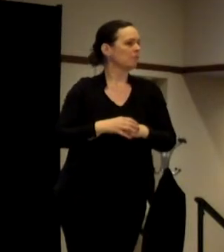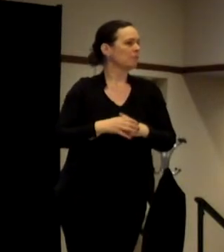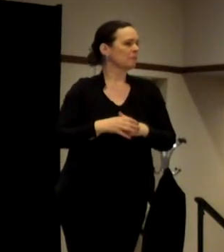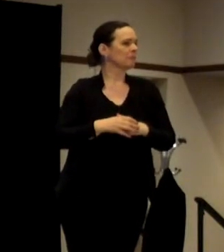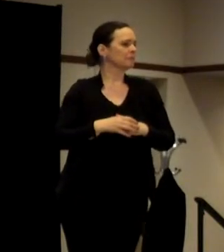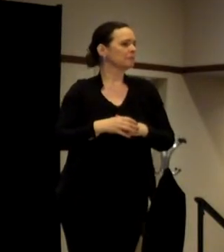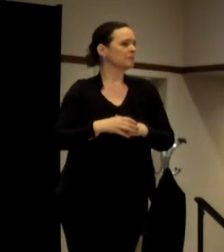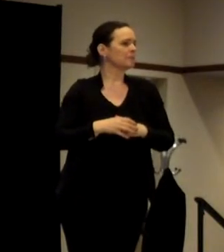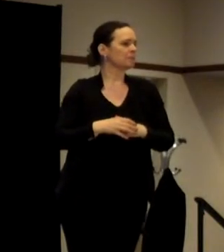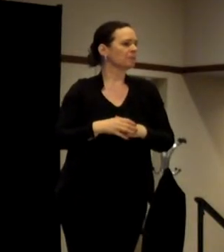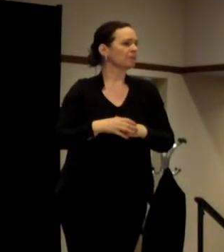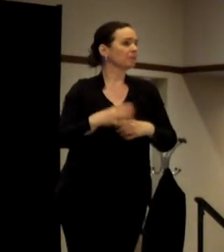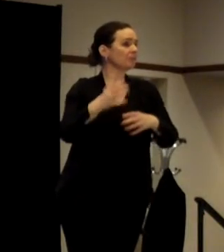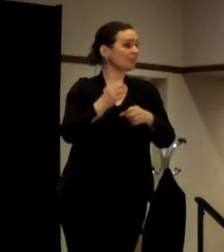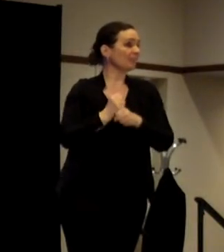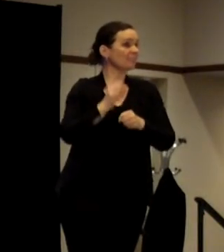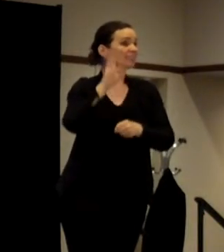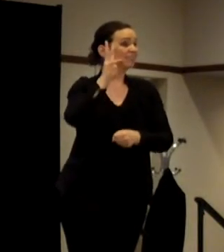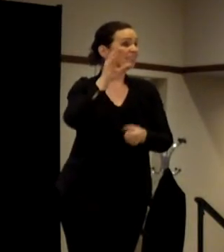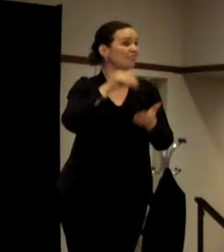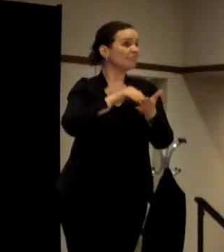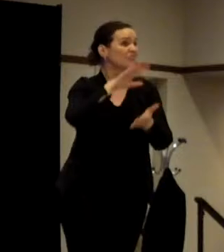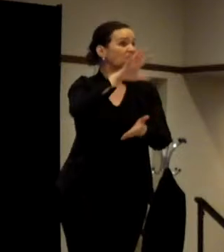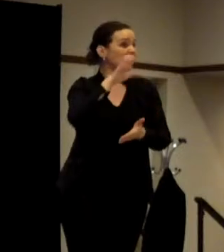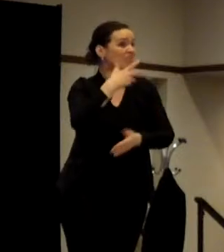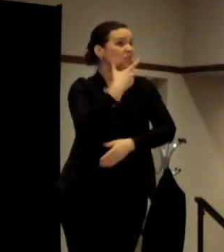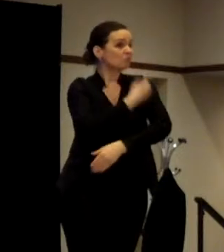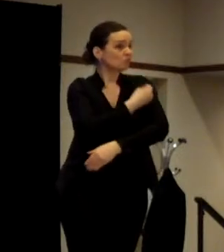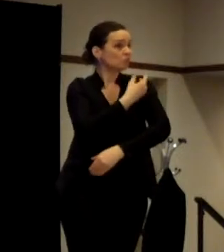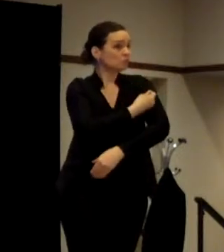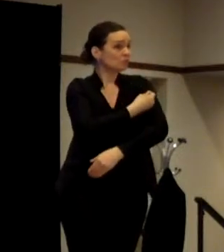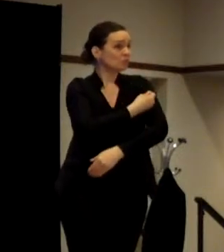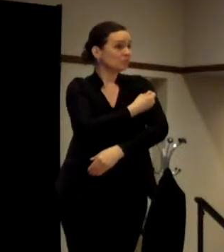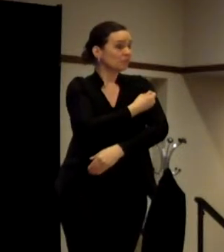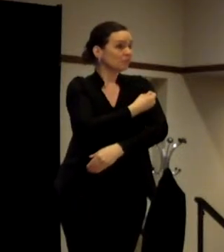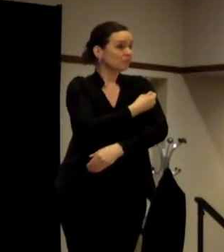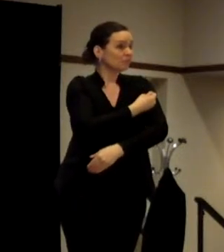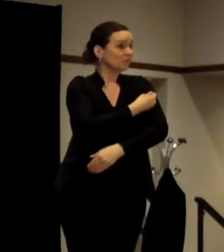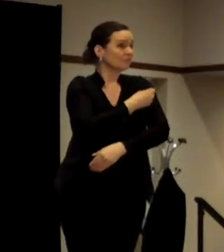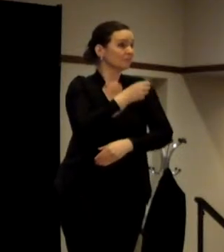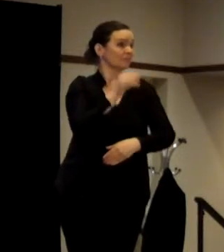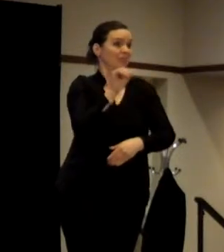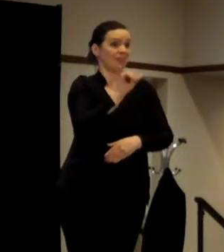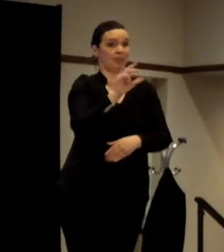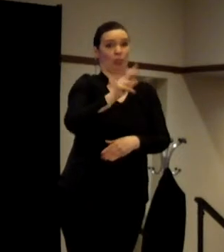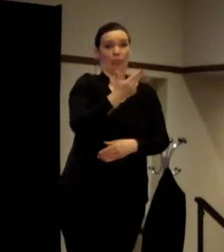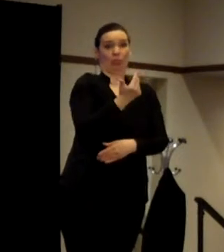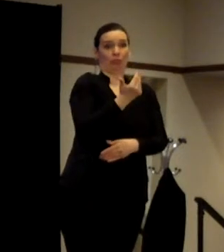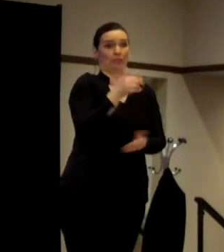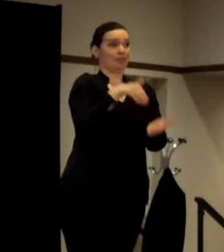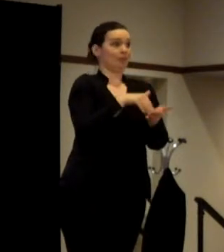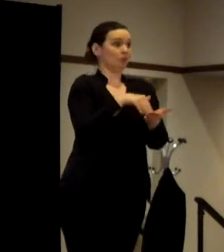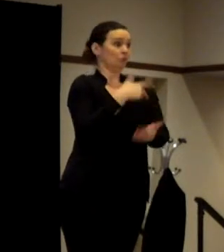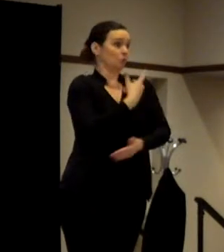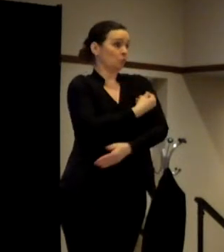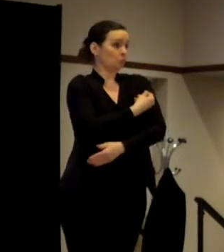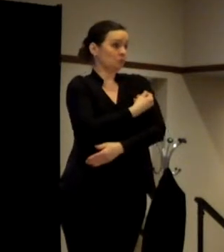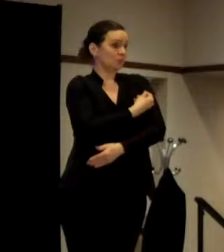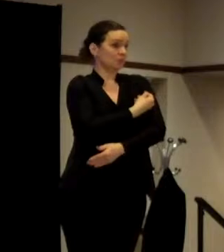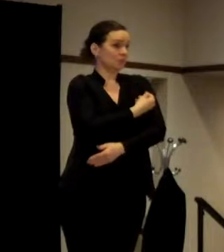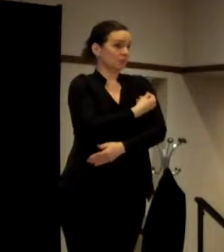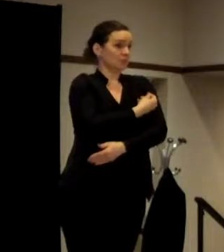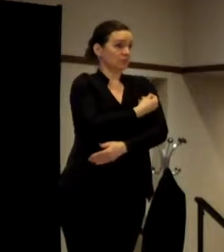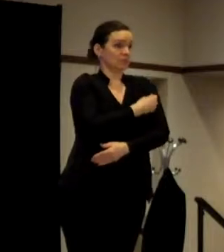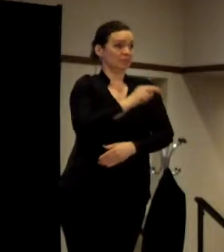getting 6,500 doses is essentially getting 13,000 doses because you're going to have second shots worked into the first shots